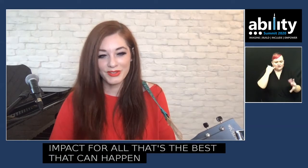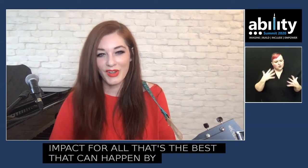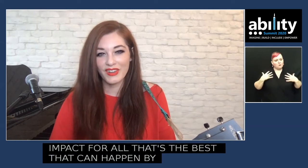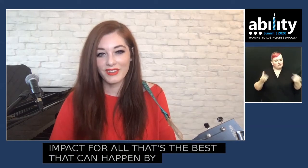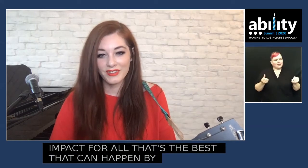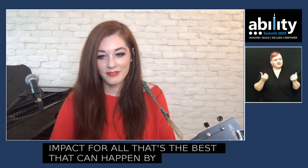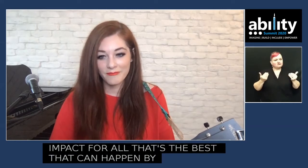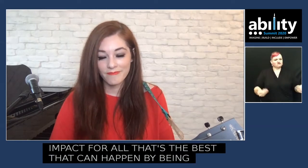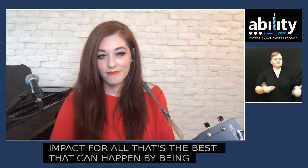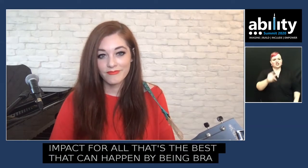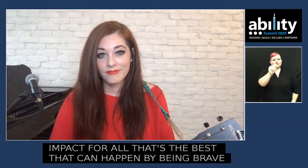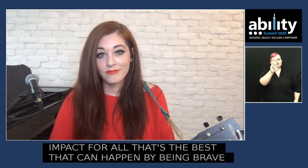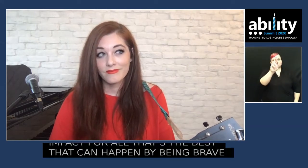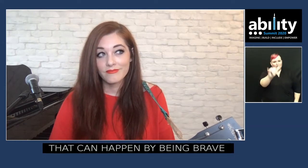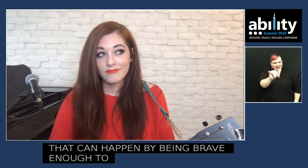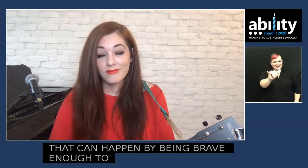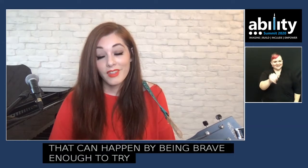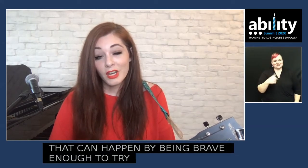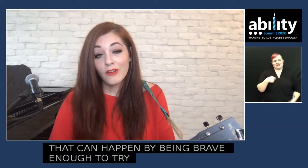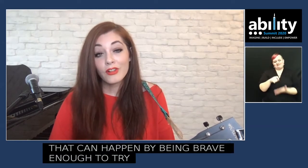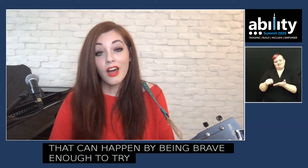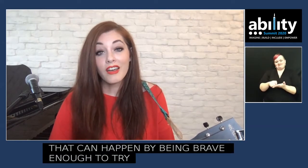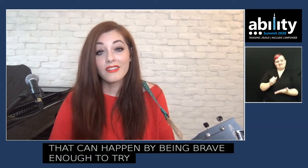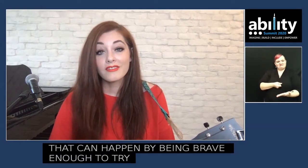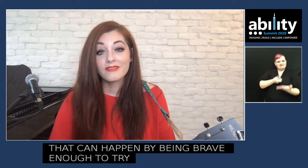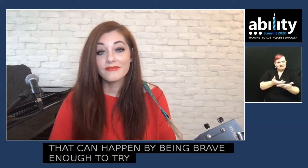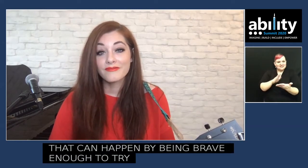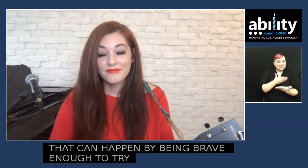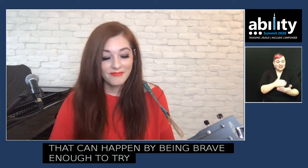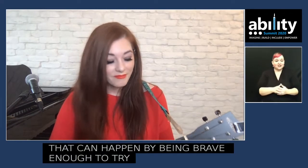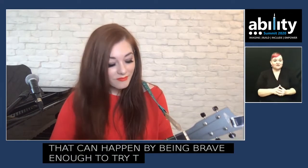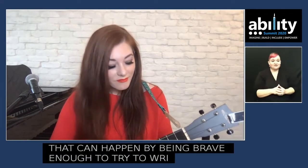write a little song? An awful lot.